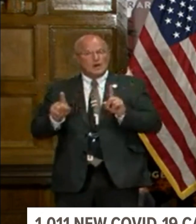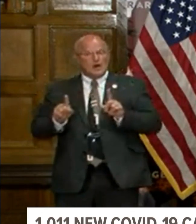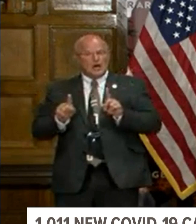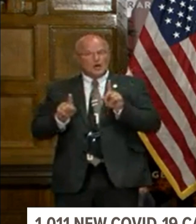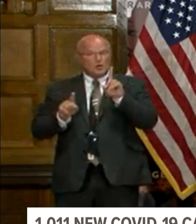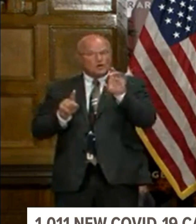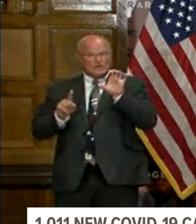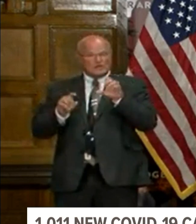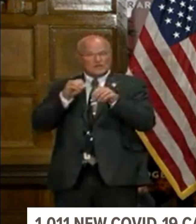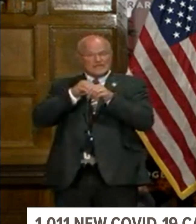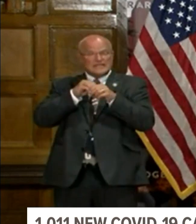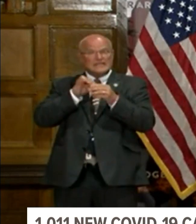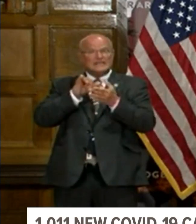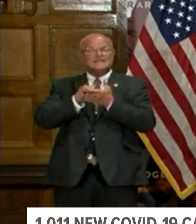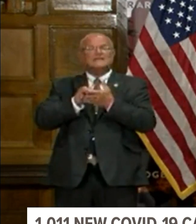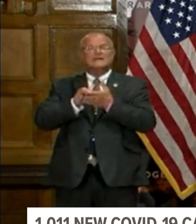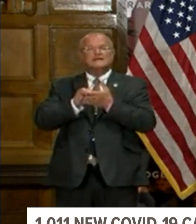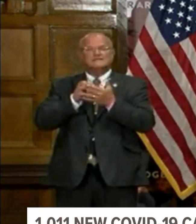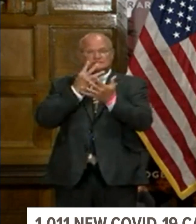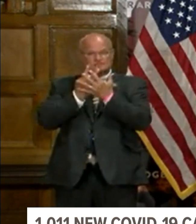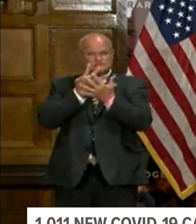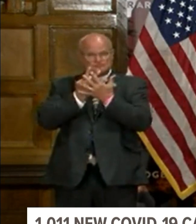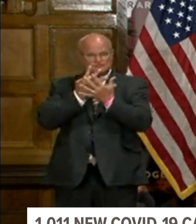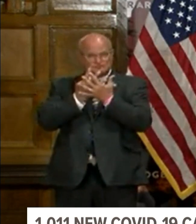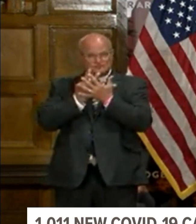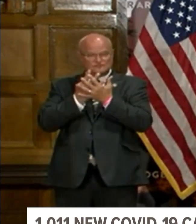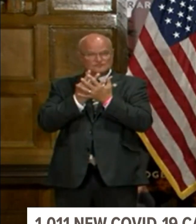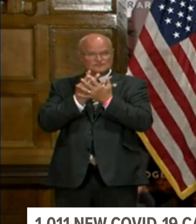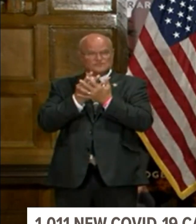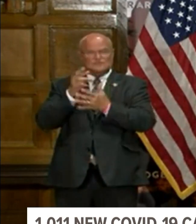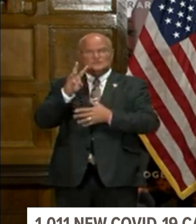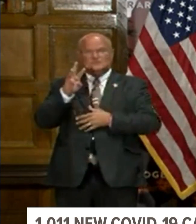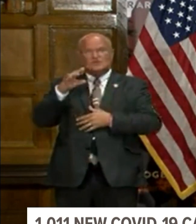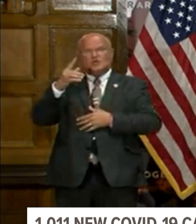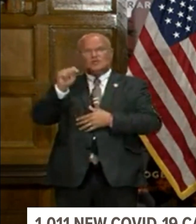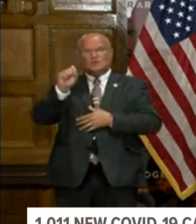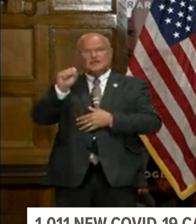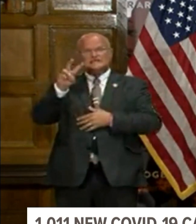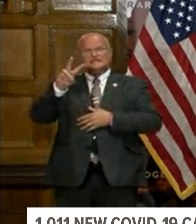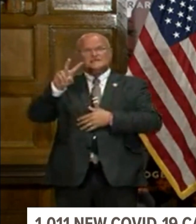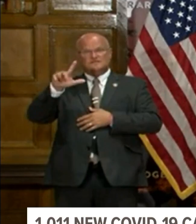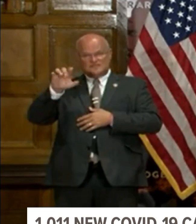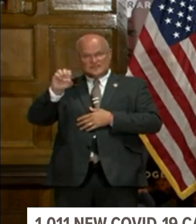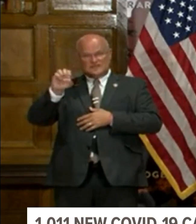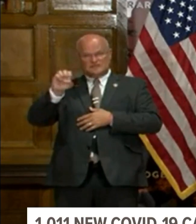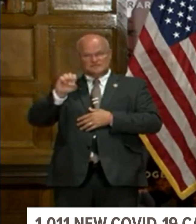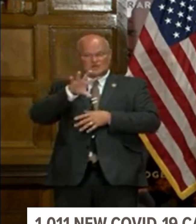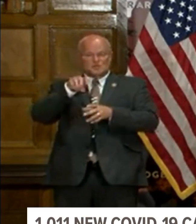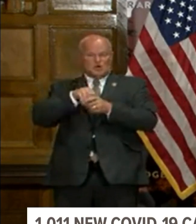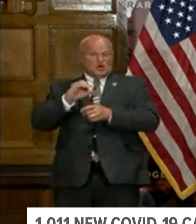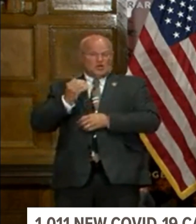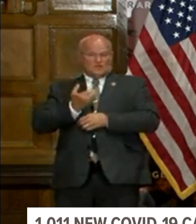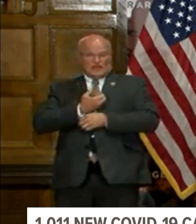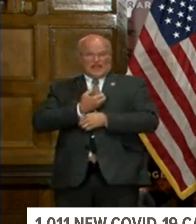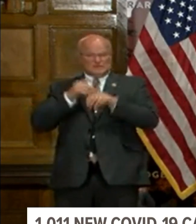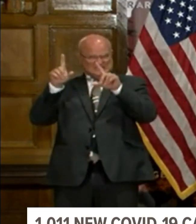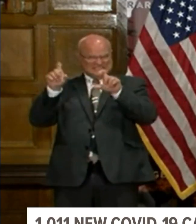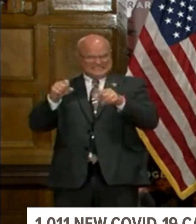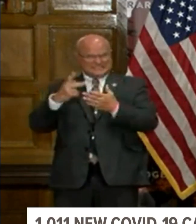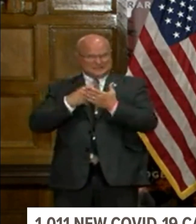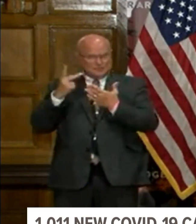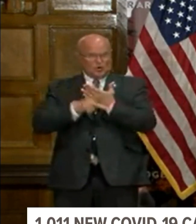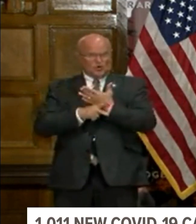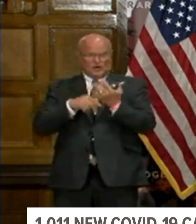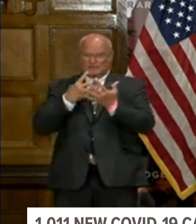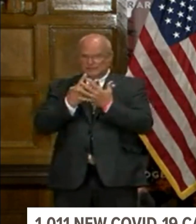of those were in the correctional facility at Wrightsville, which is part of our mass testing program